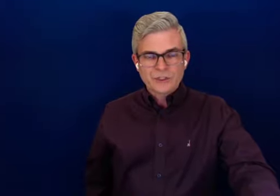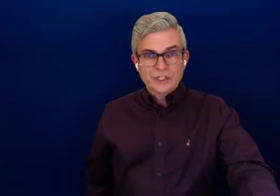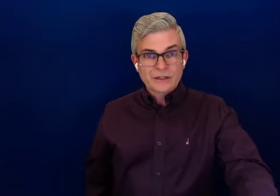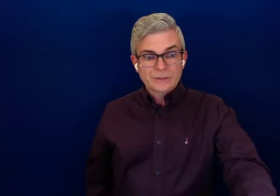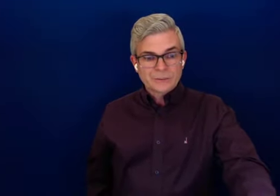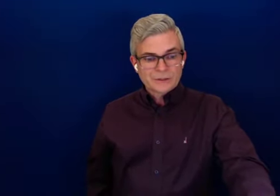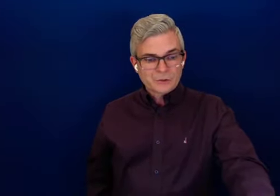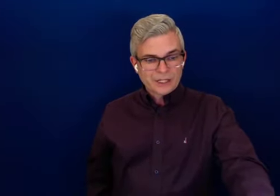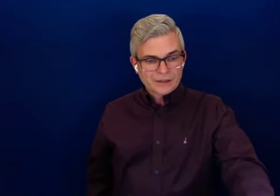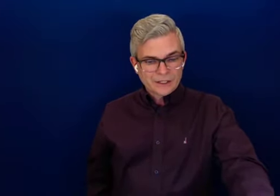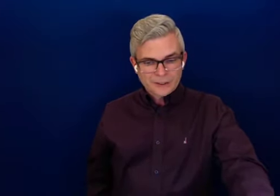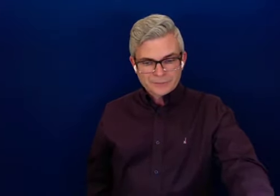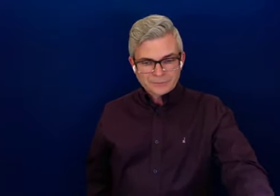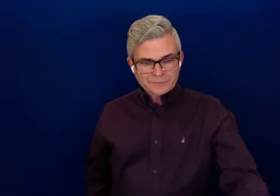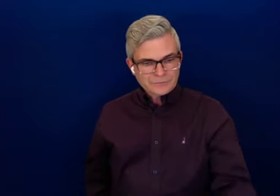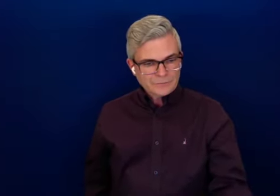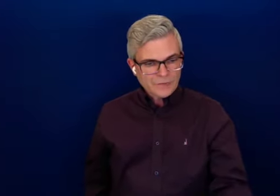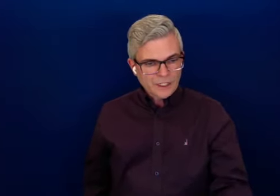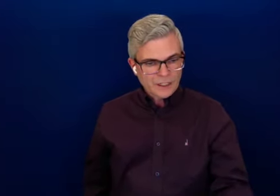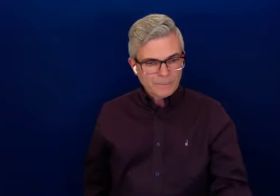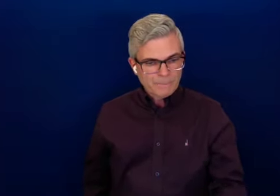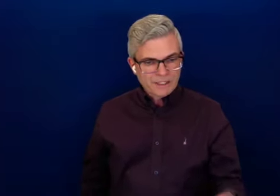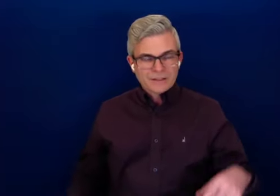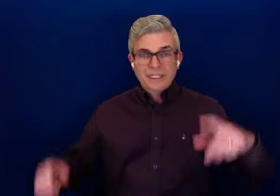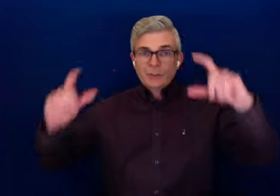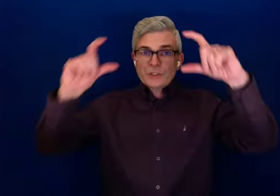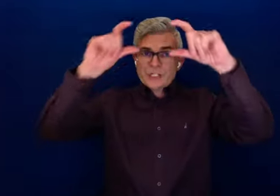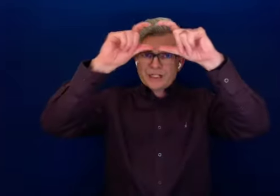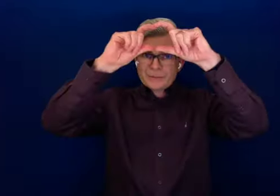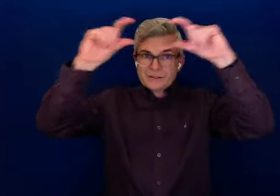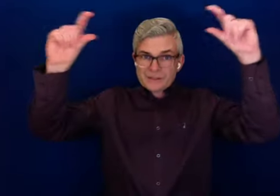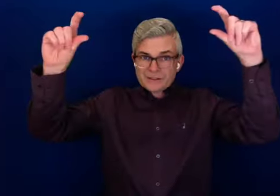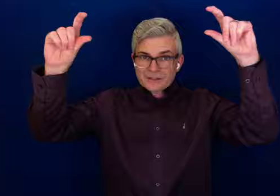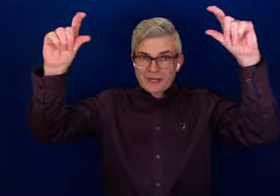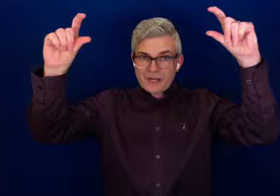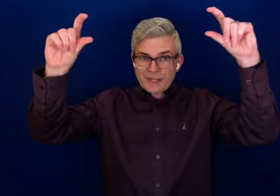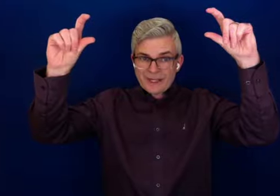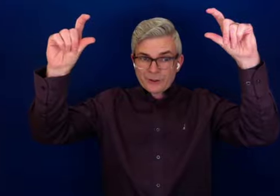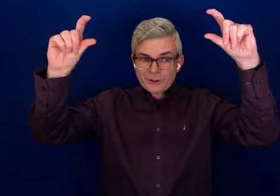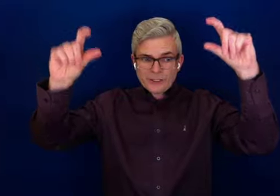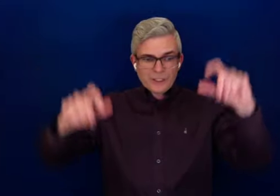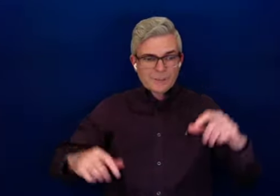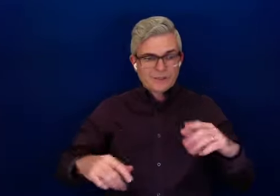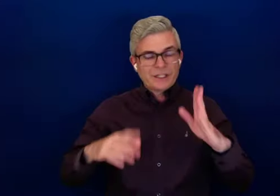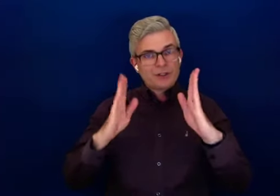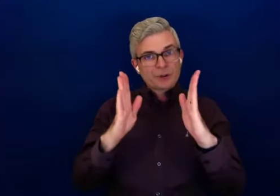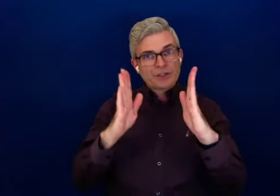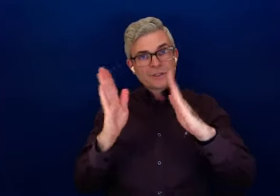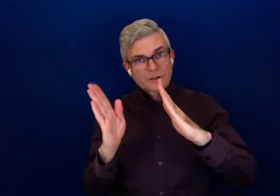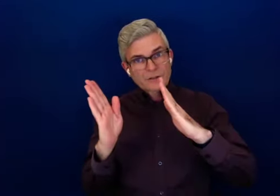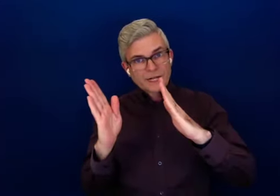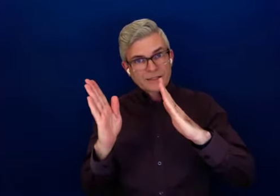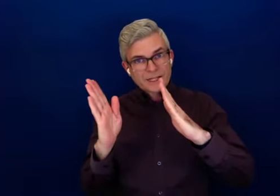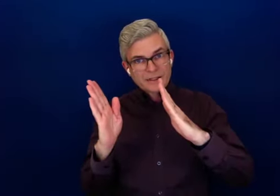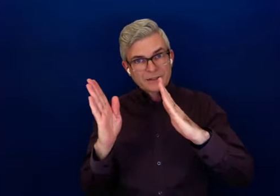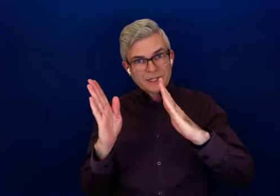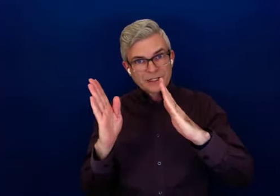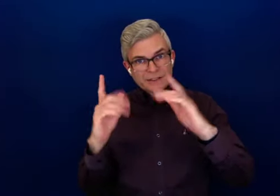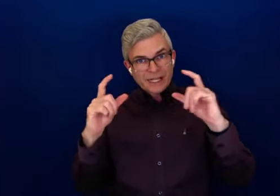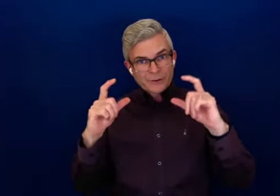language elements right there. Um, Language elements is the top header, but then notice there are italicized